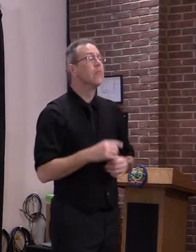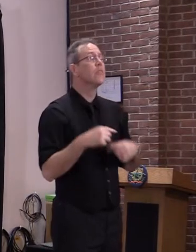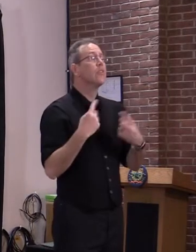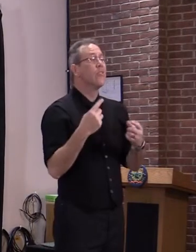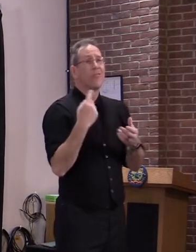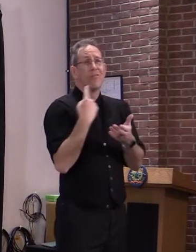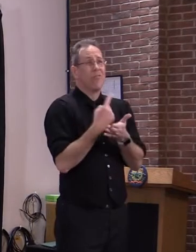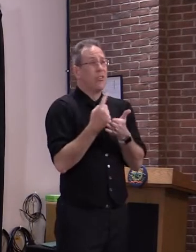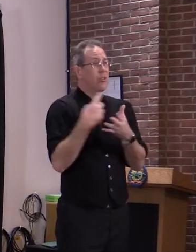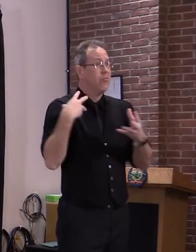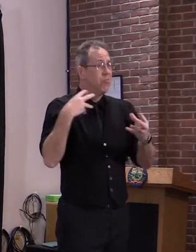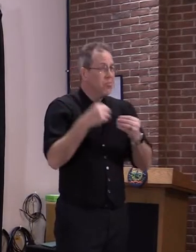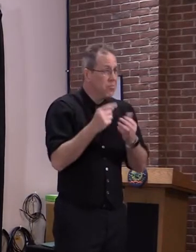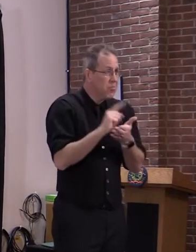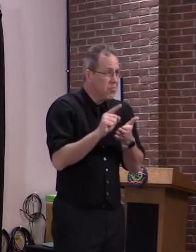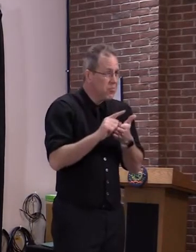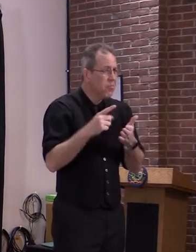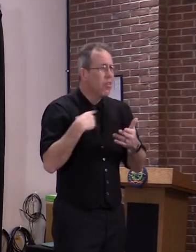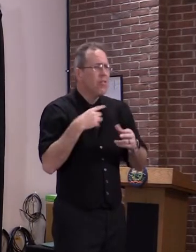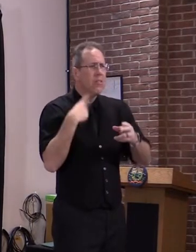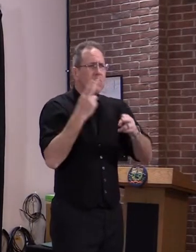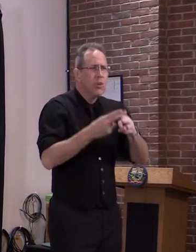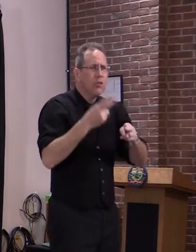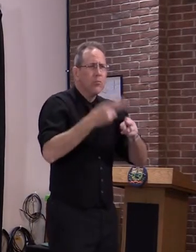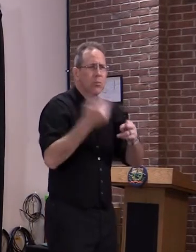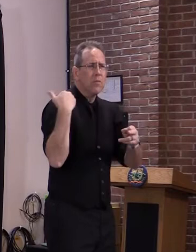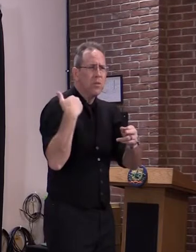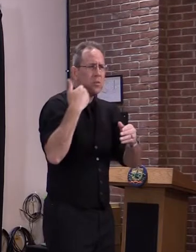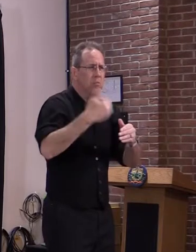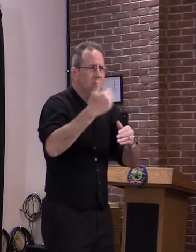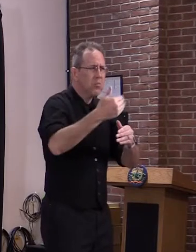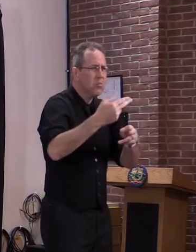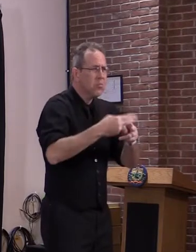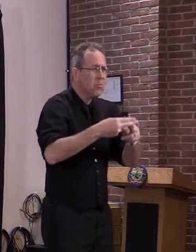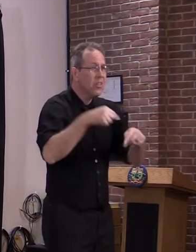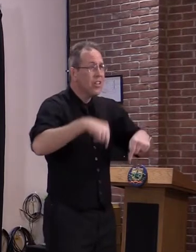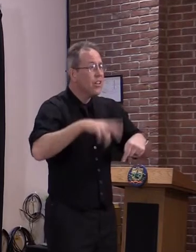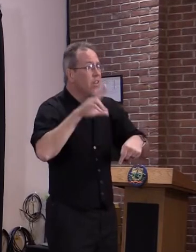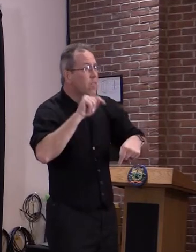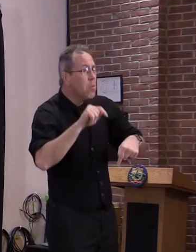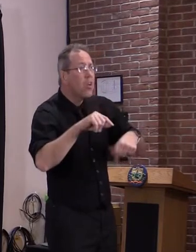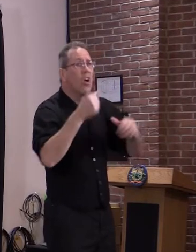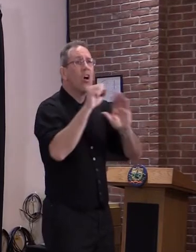COVID-19 situation continues to improve both nationally and in Vermont,